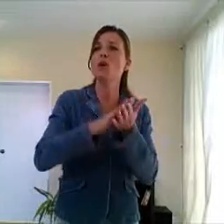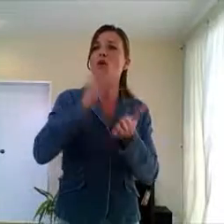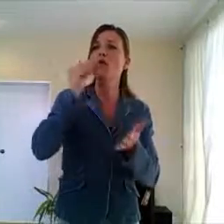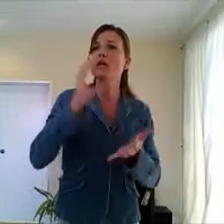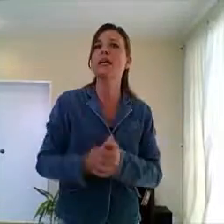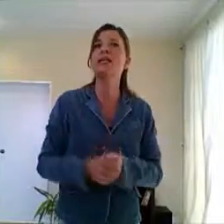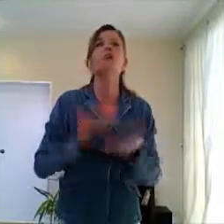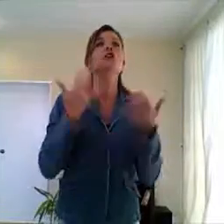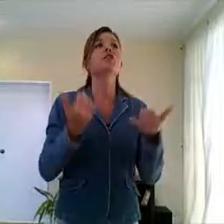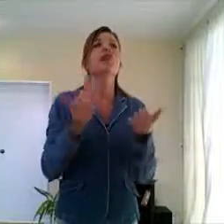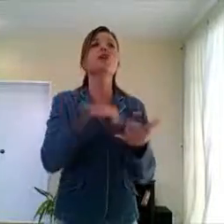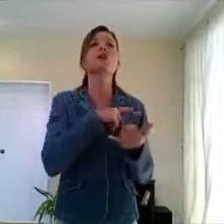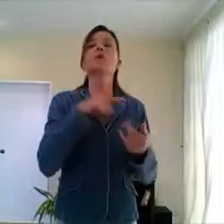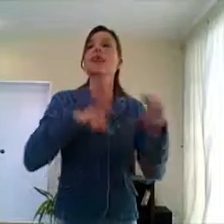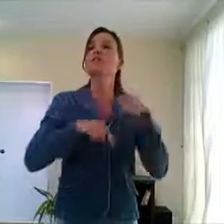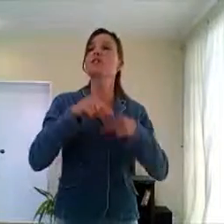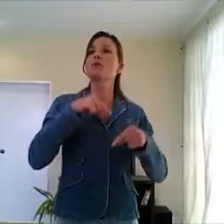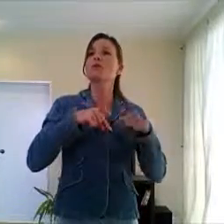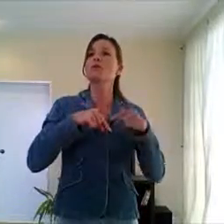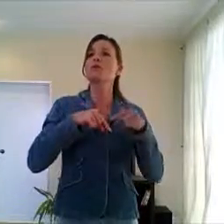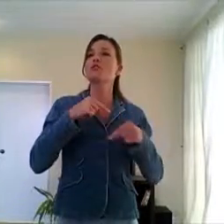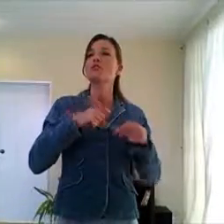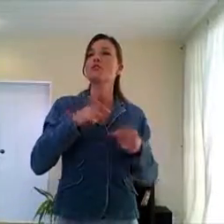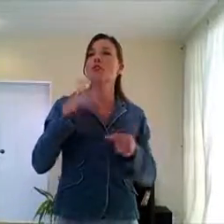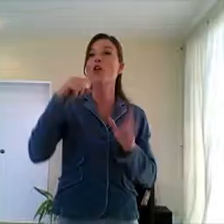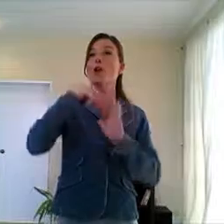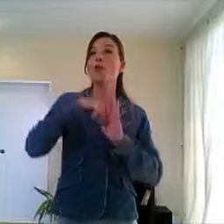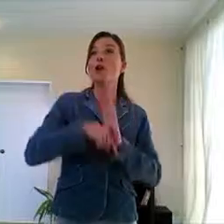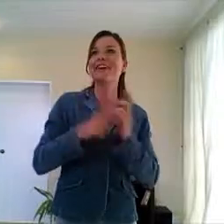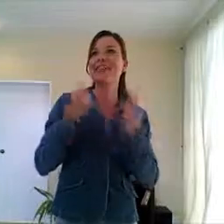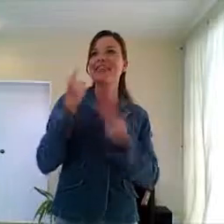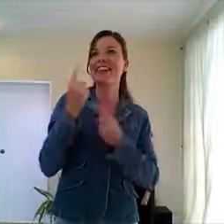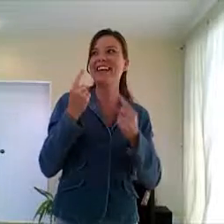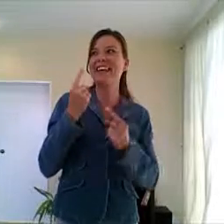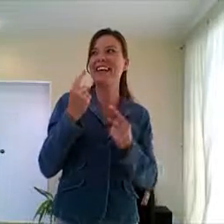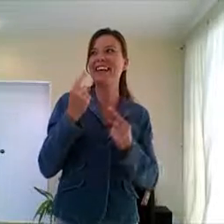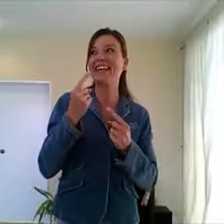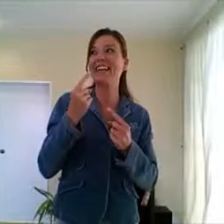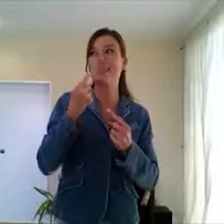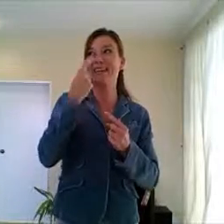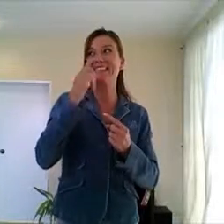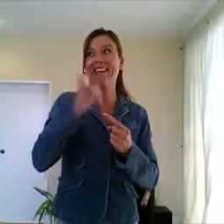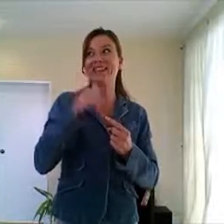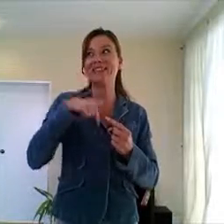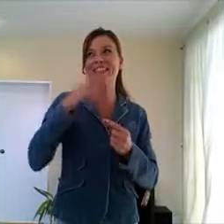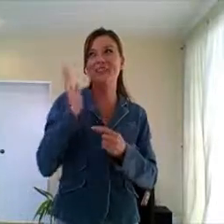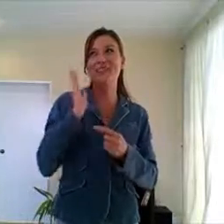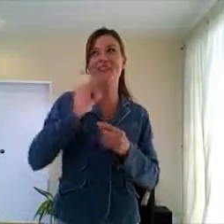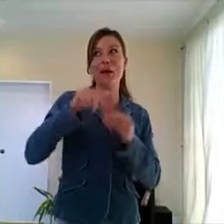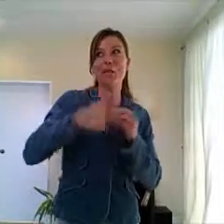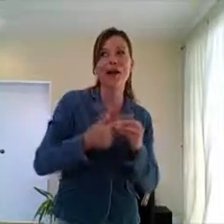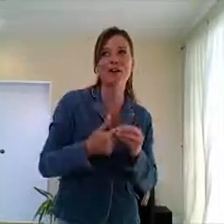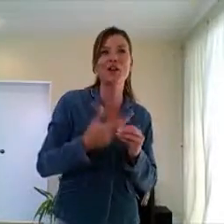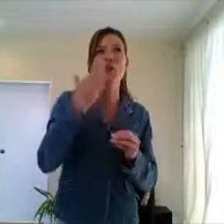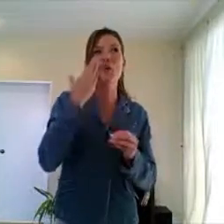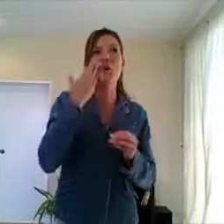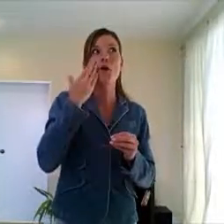critical thinking presentation, which is what this was going to be about. And I know I have only 15 more minutes